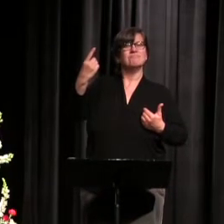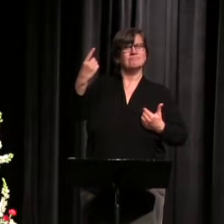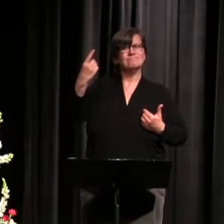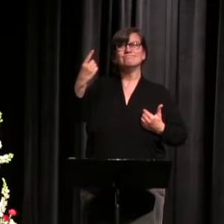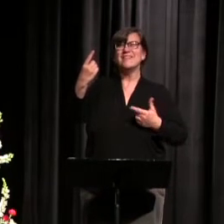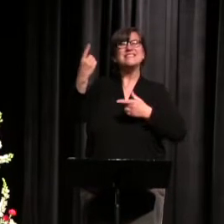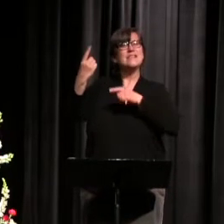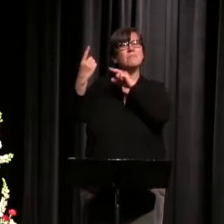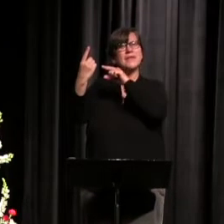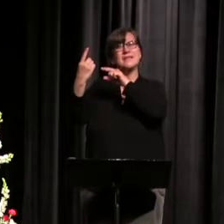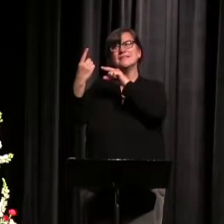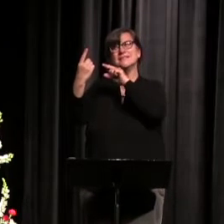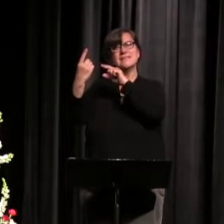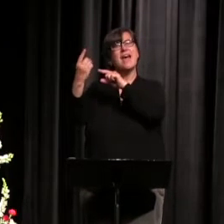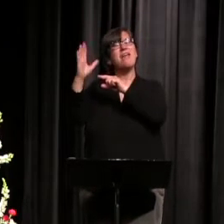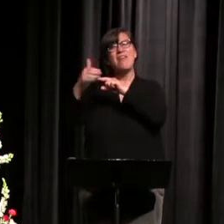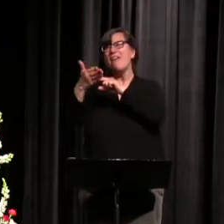hard.